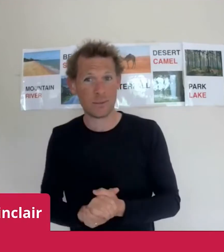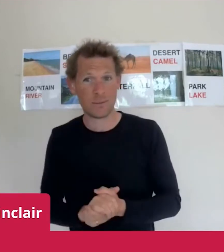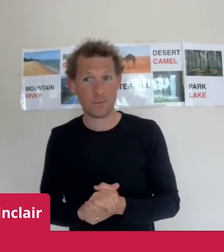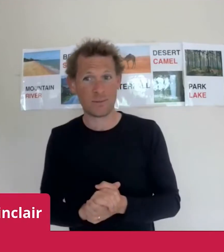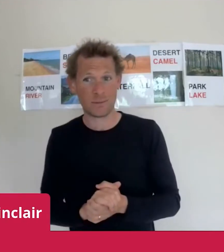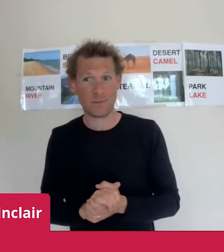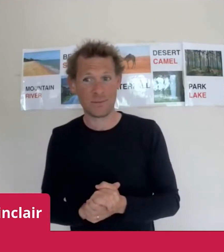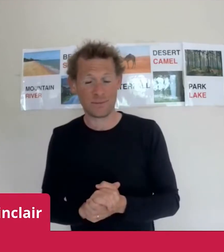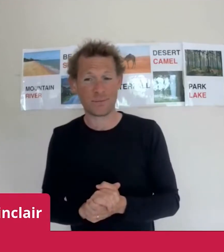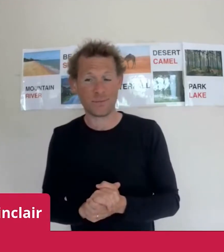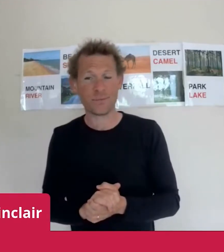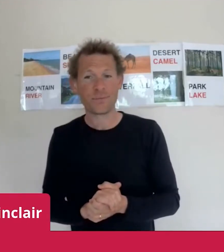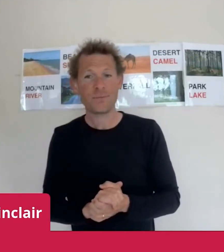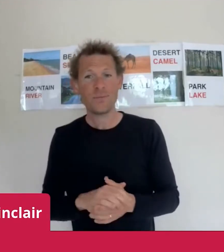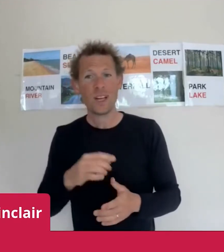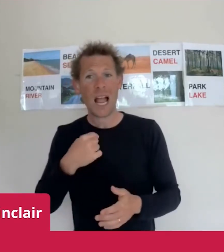with deaf people.